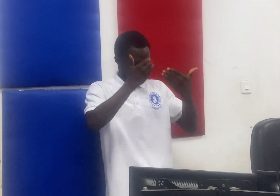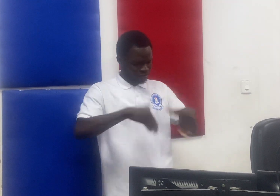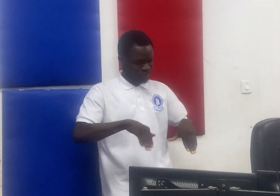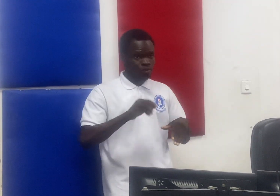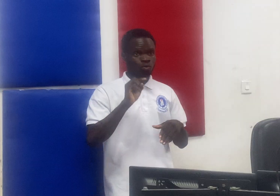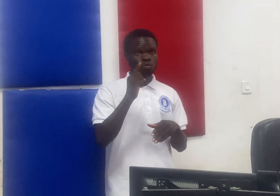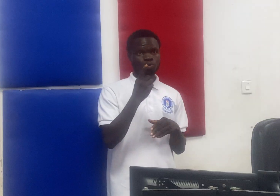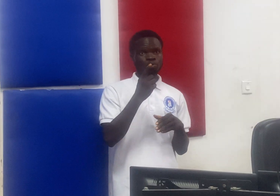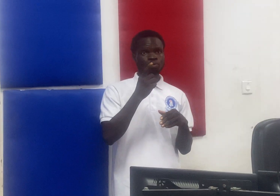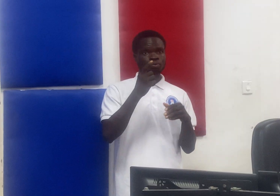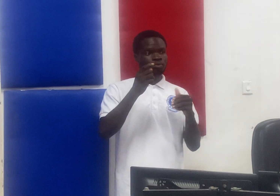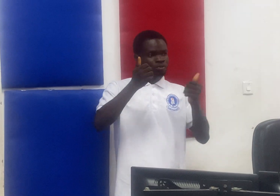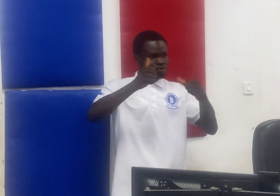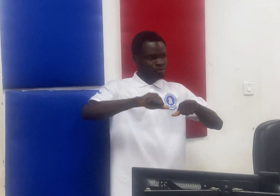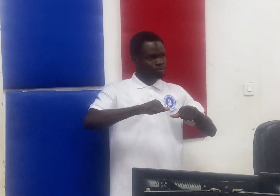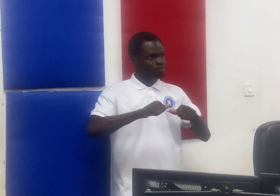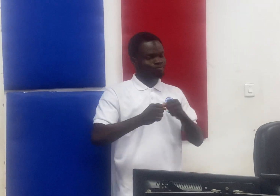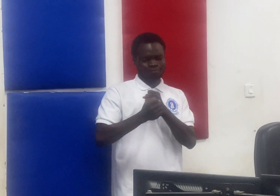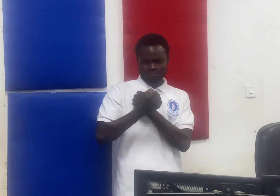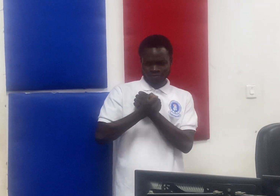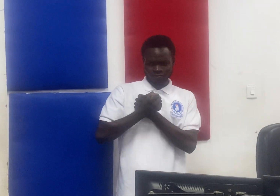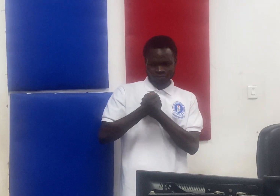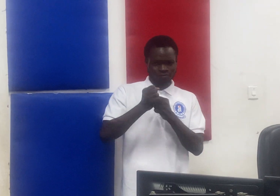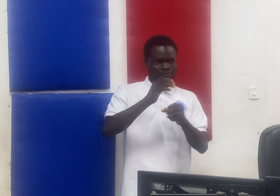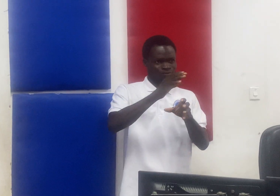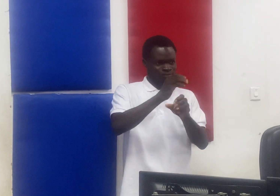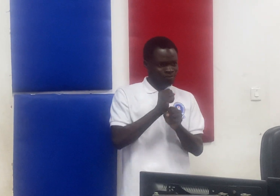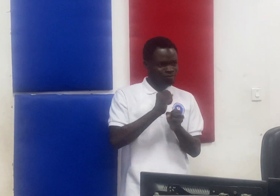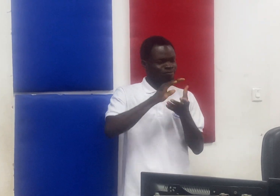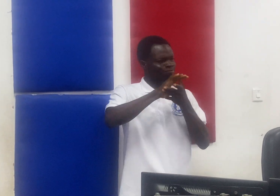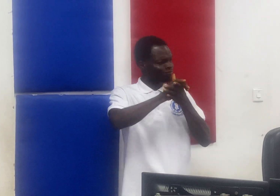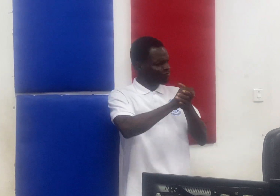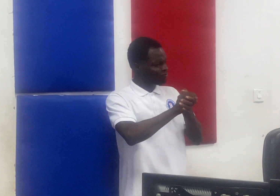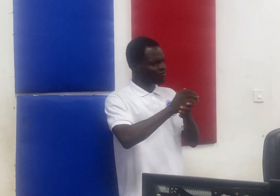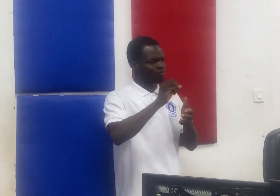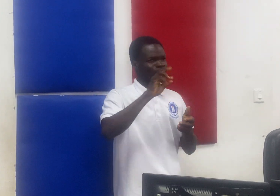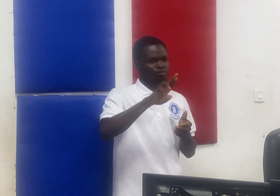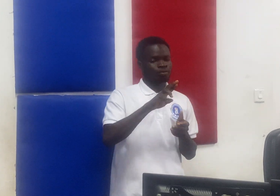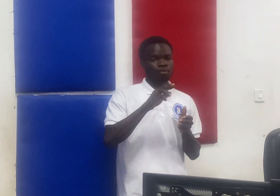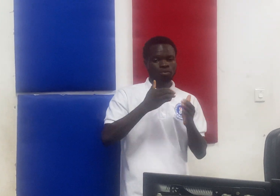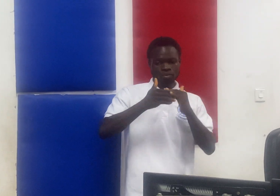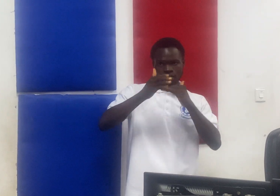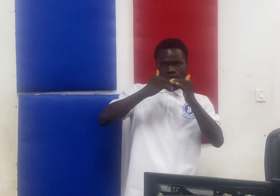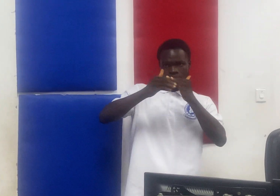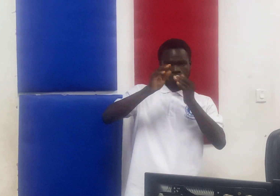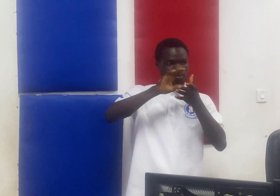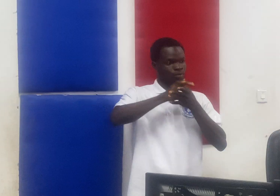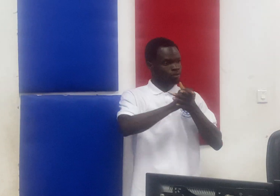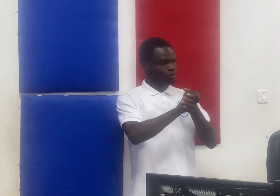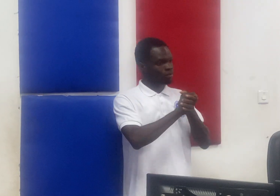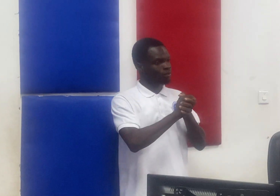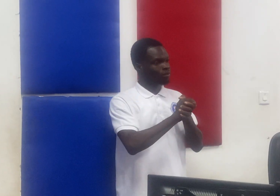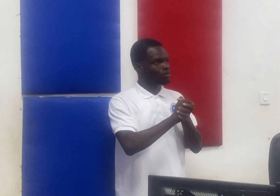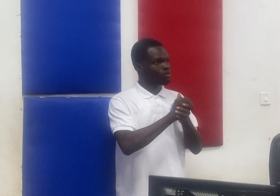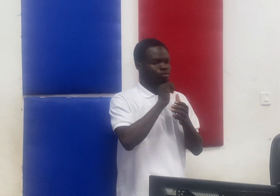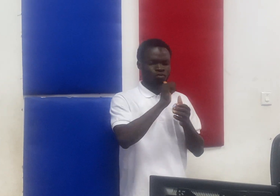love, be loved, get married, or build a family. These stereotypes not only create barriers